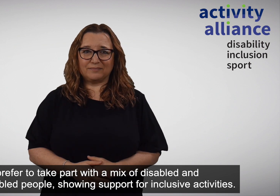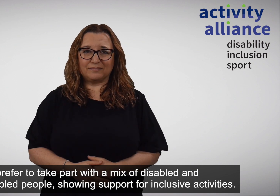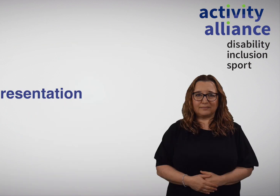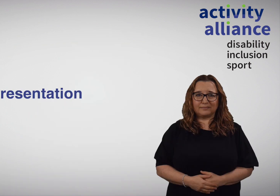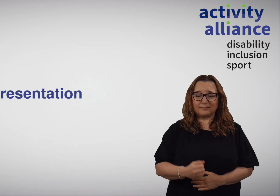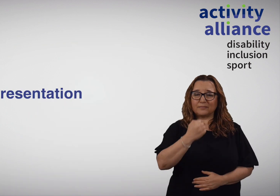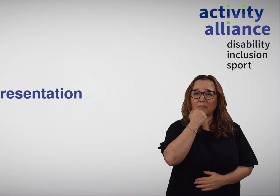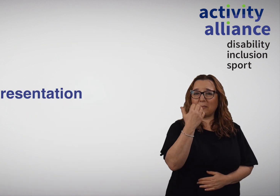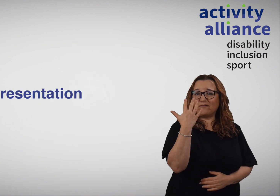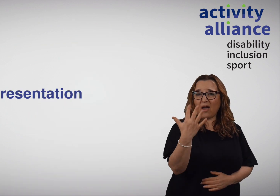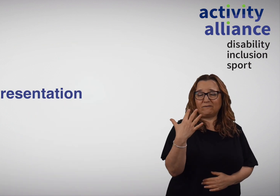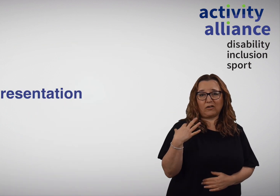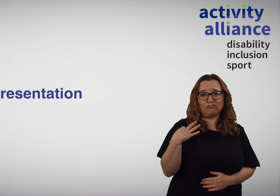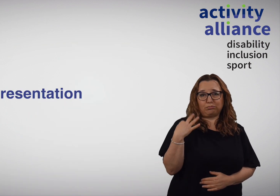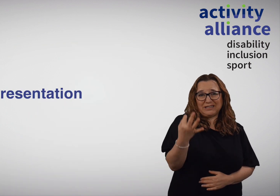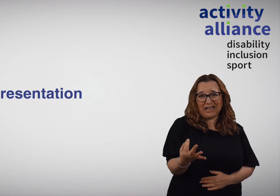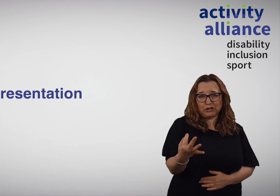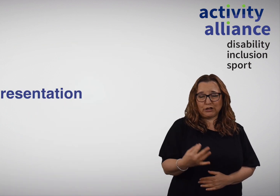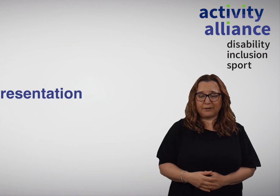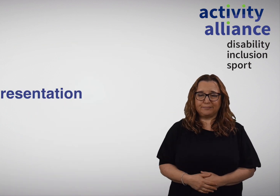Number 5, representation.